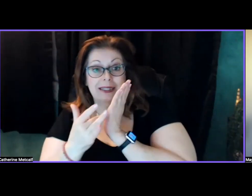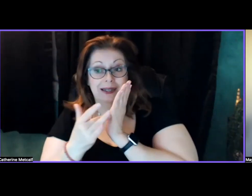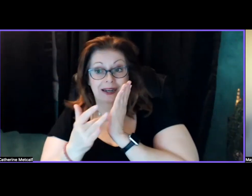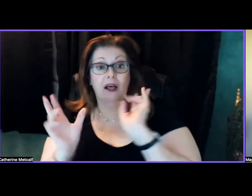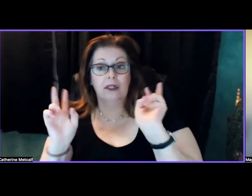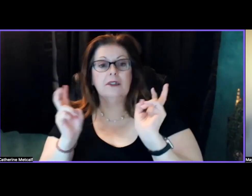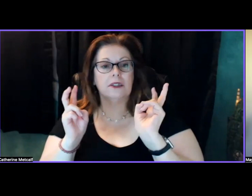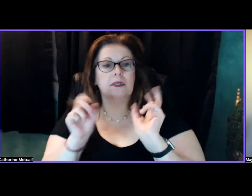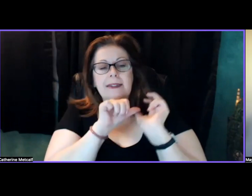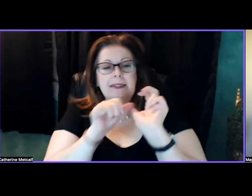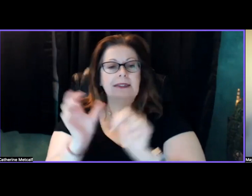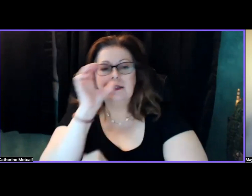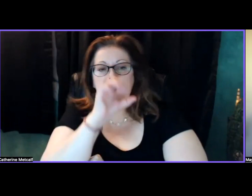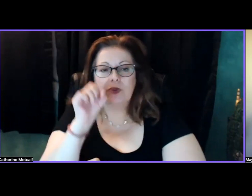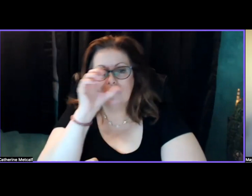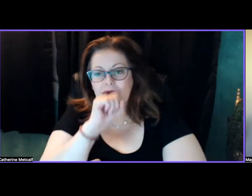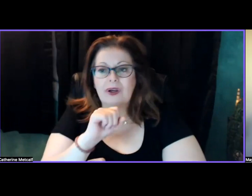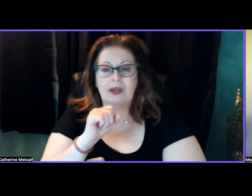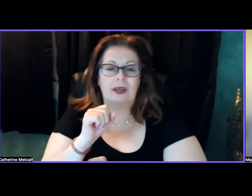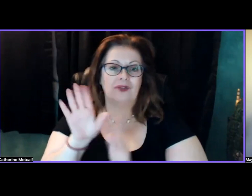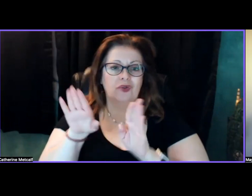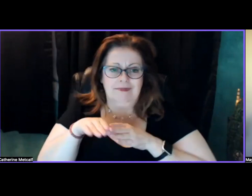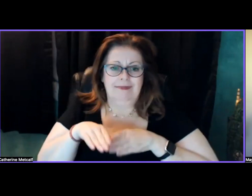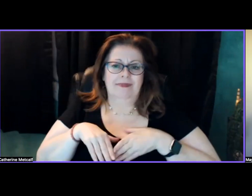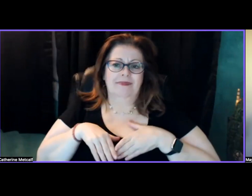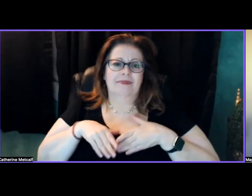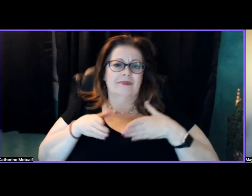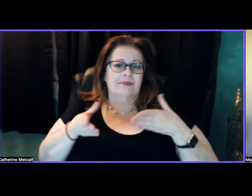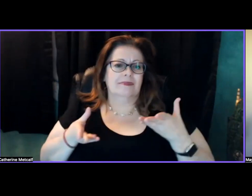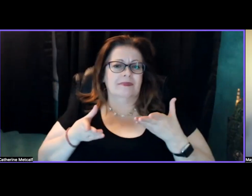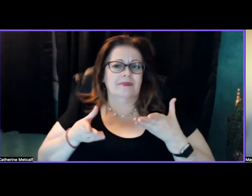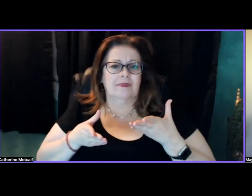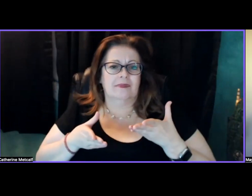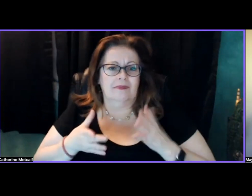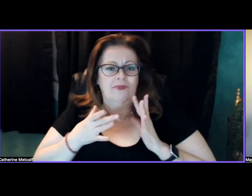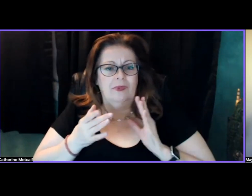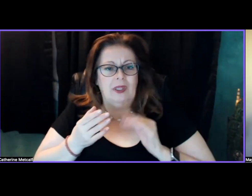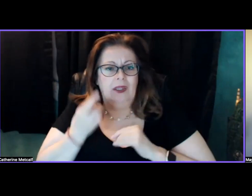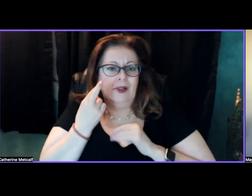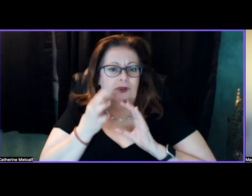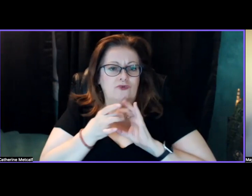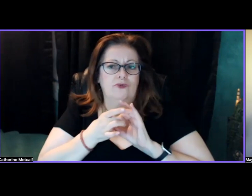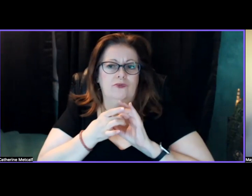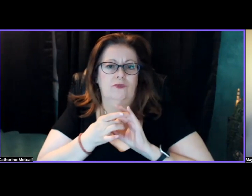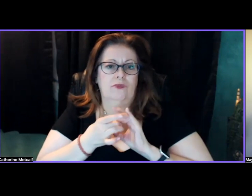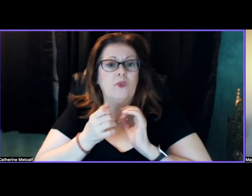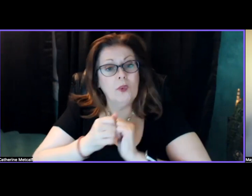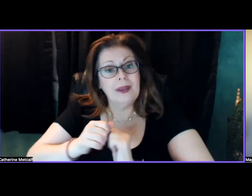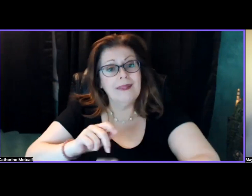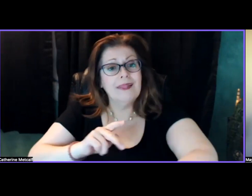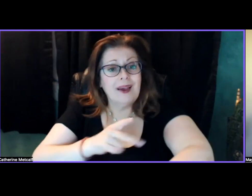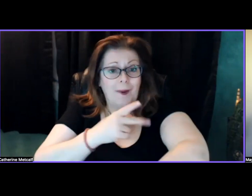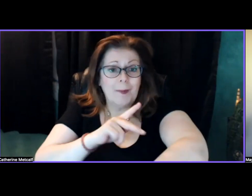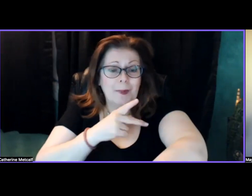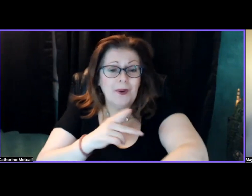continuously strange, vulnerably and viscerally intimate relationships that we have with our phones, and particularly me